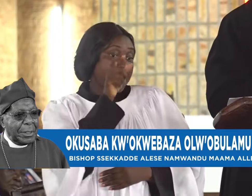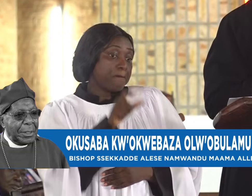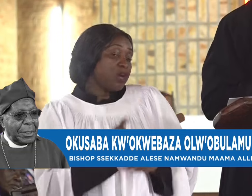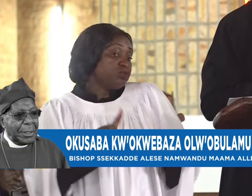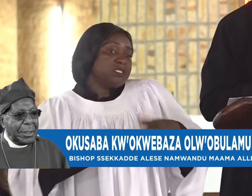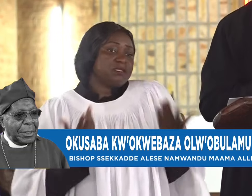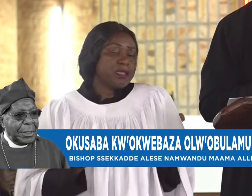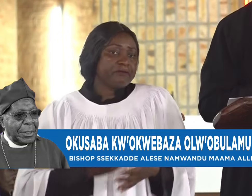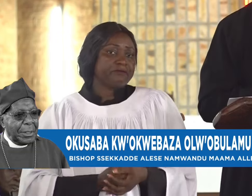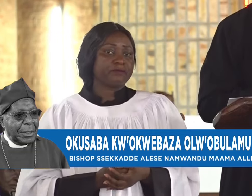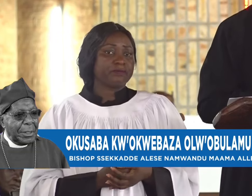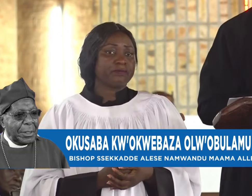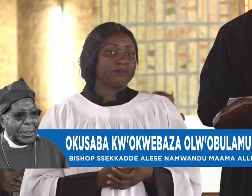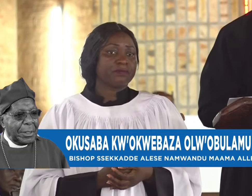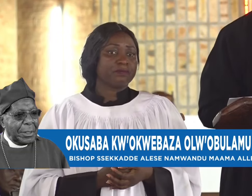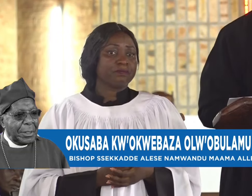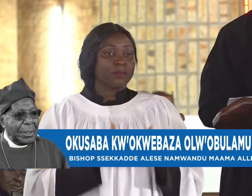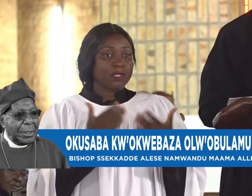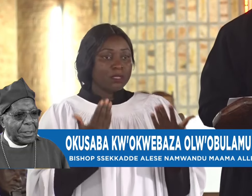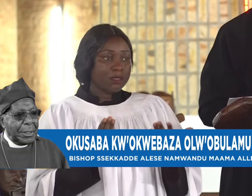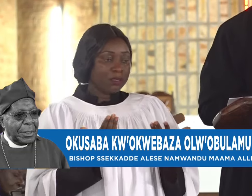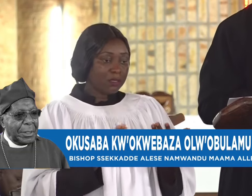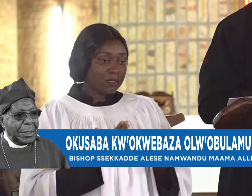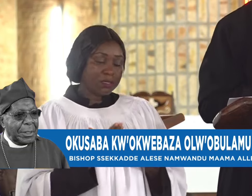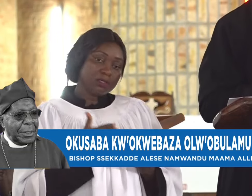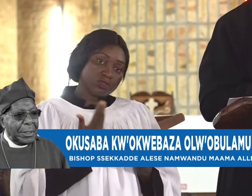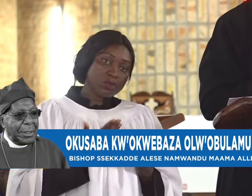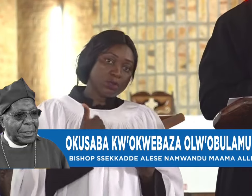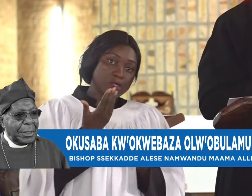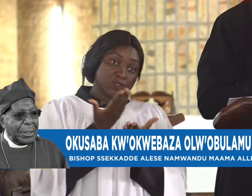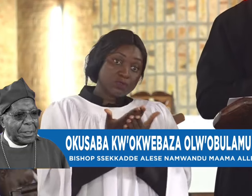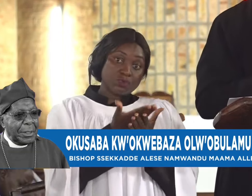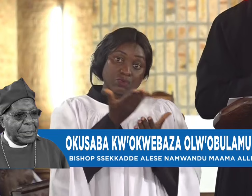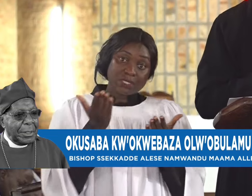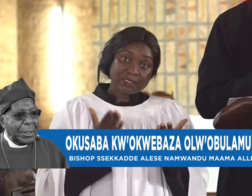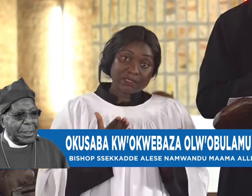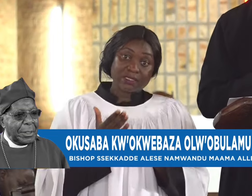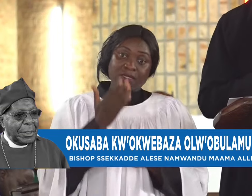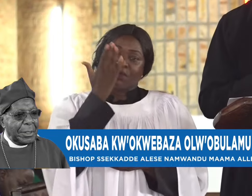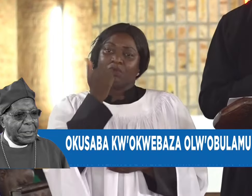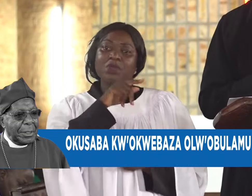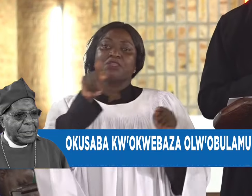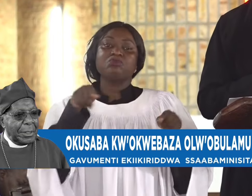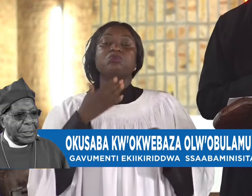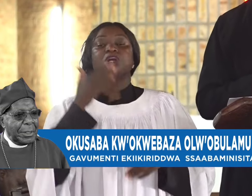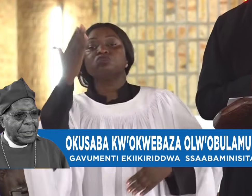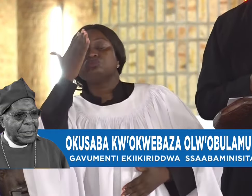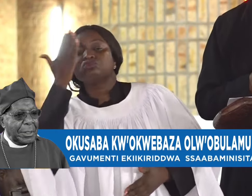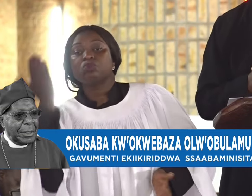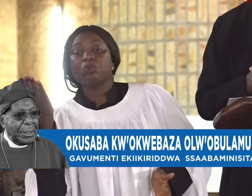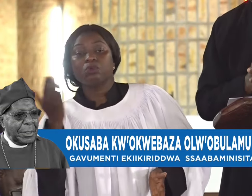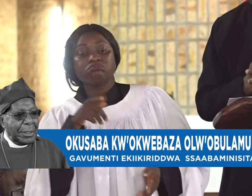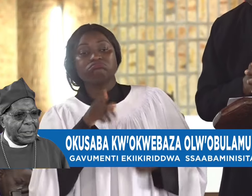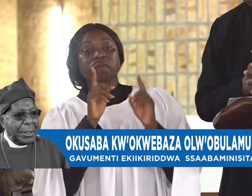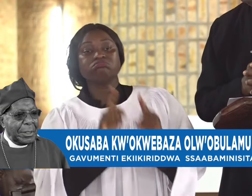else's life. So, I want to ask, why do we want to know what